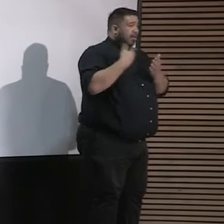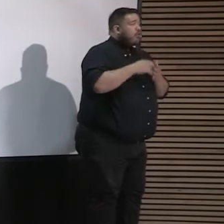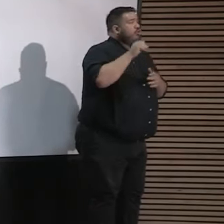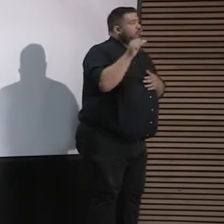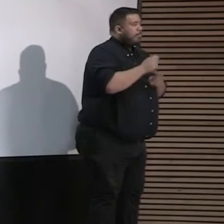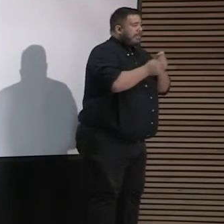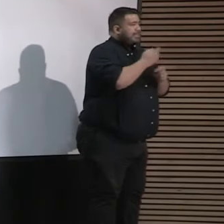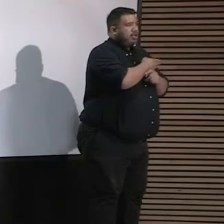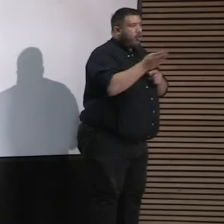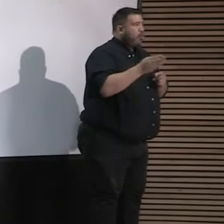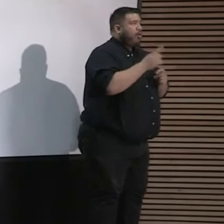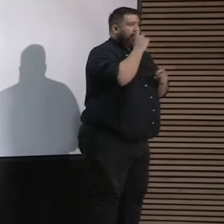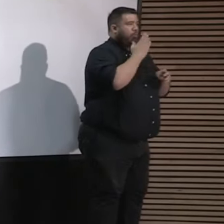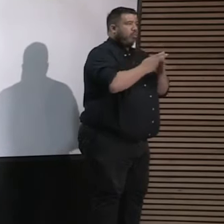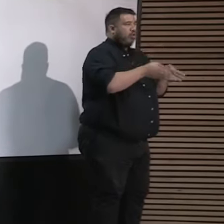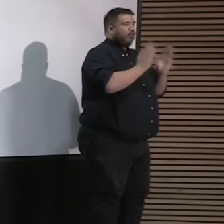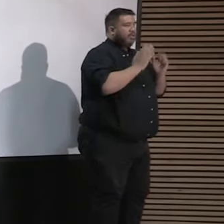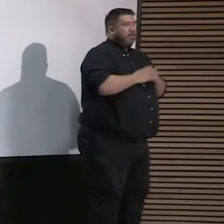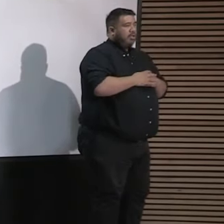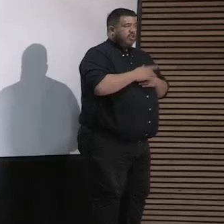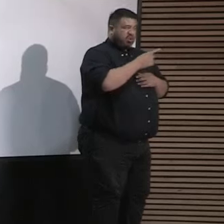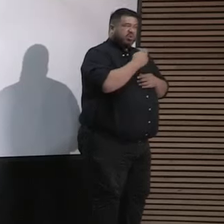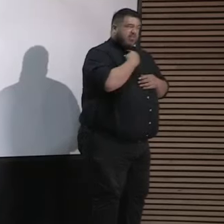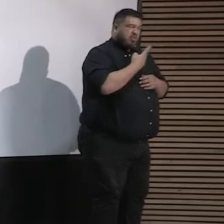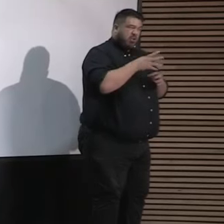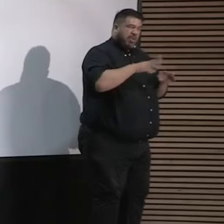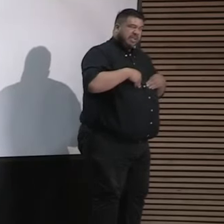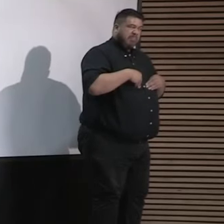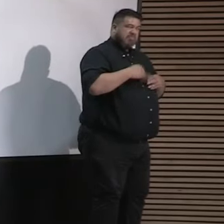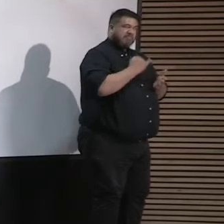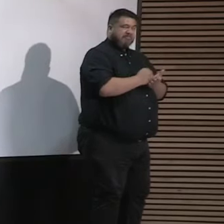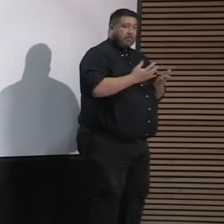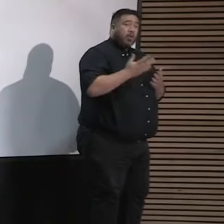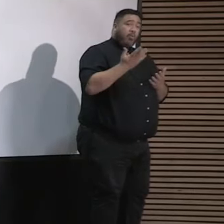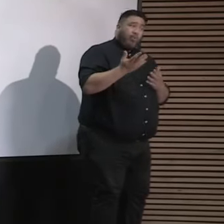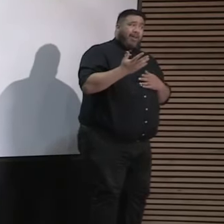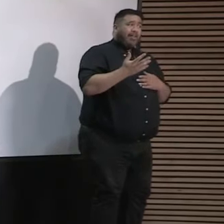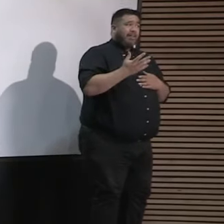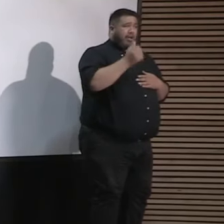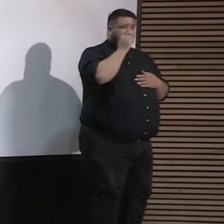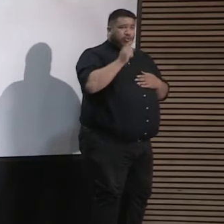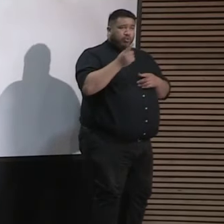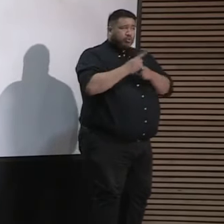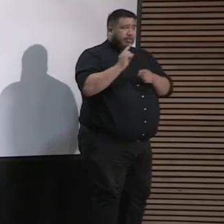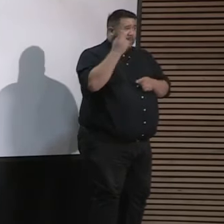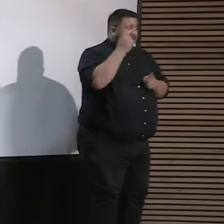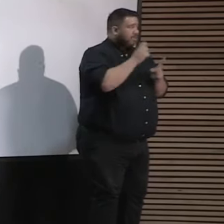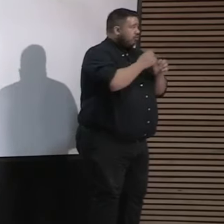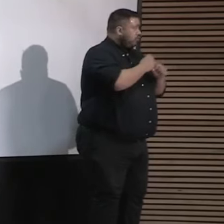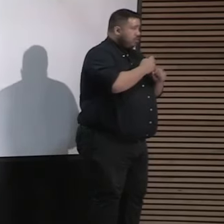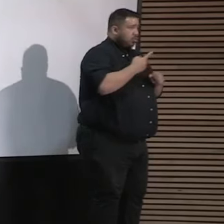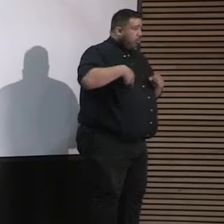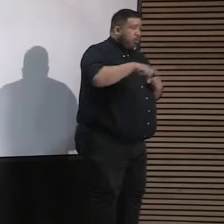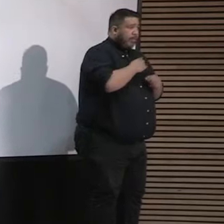a deal of discussion about testing, obviously with the Minister of Health and with the Director General, and it's something that we've been working with Health